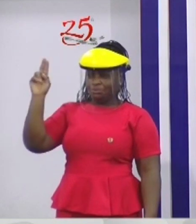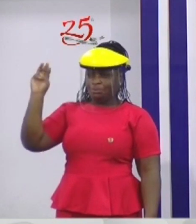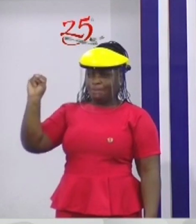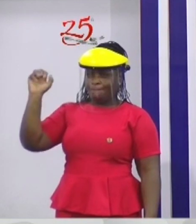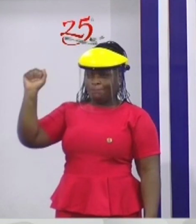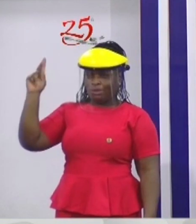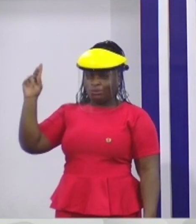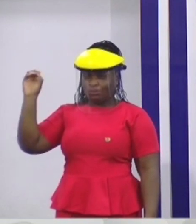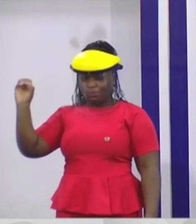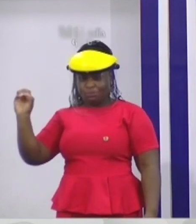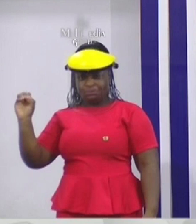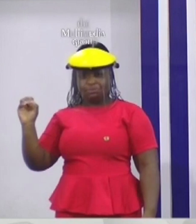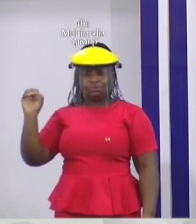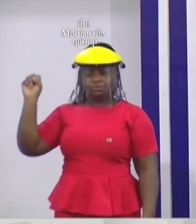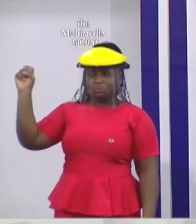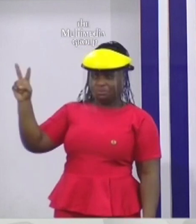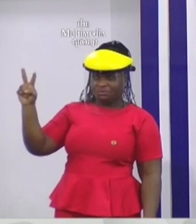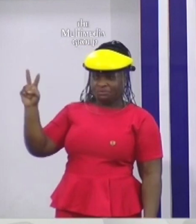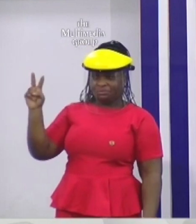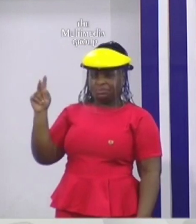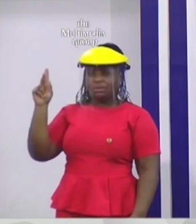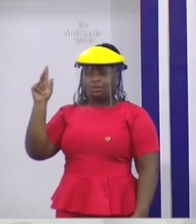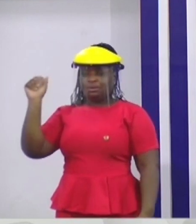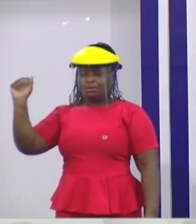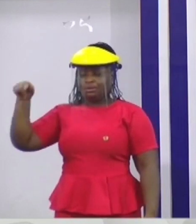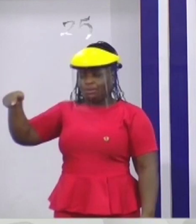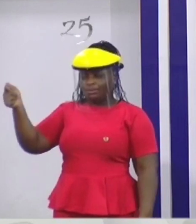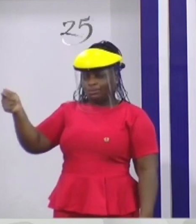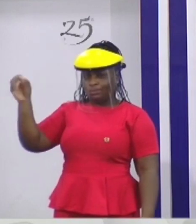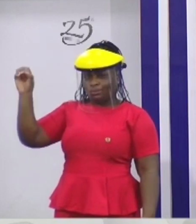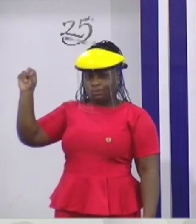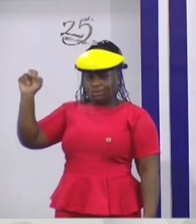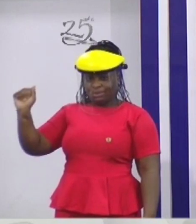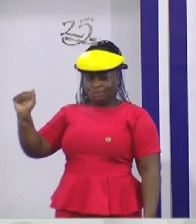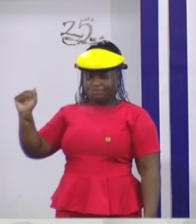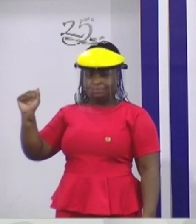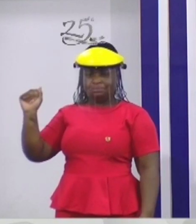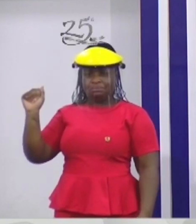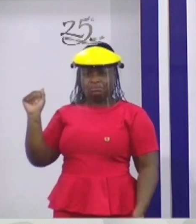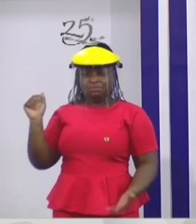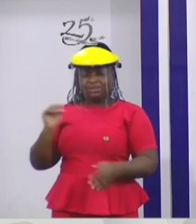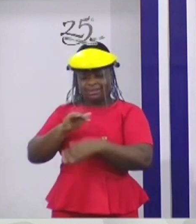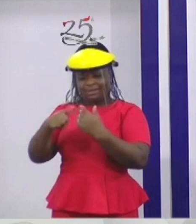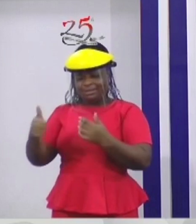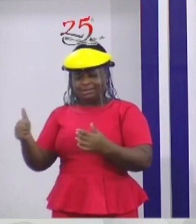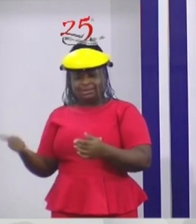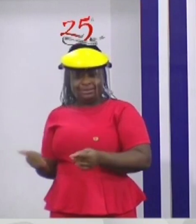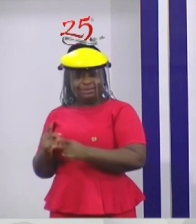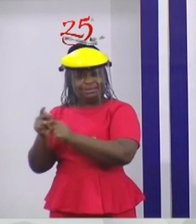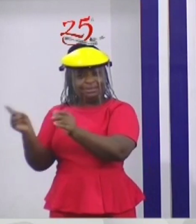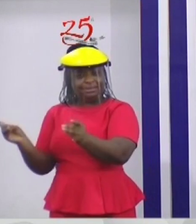3, Abrim Agona was 1, KEA was 6, Bar Salvation Army headquarters area was about another